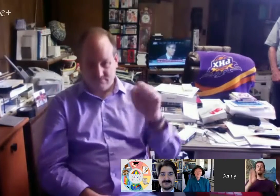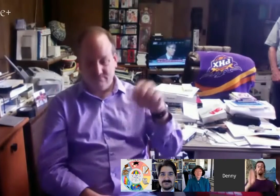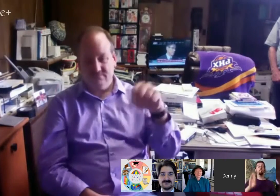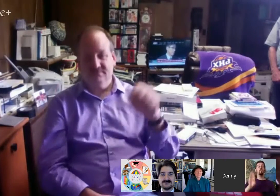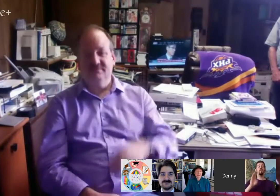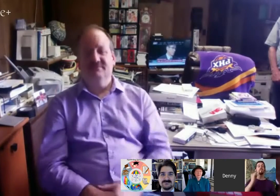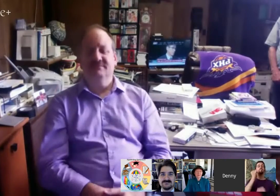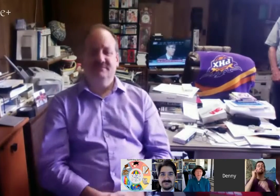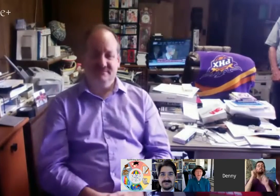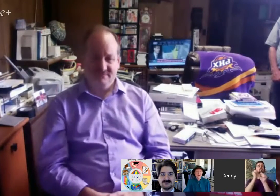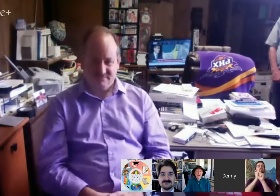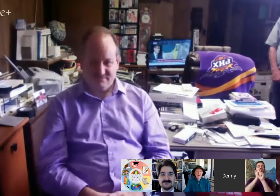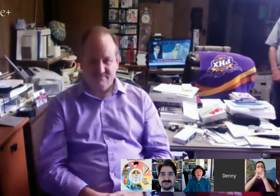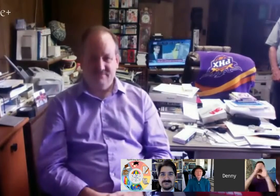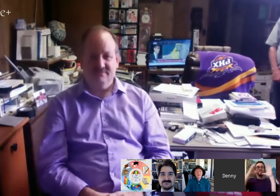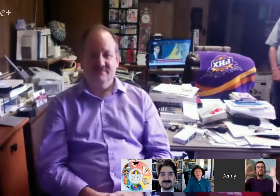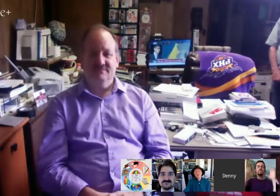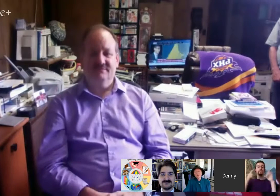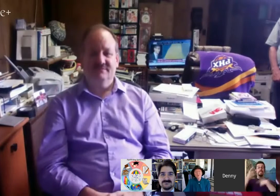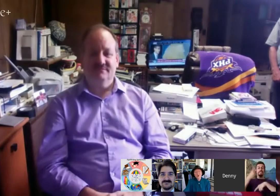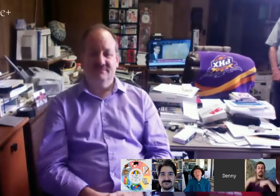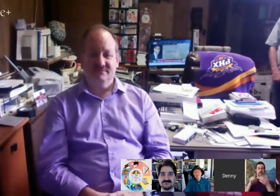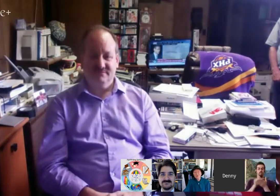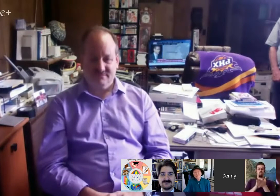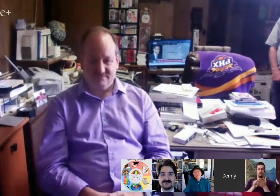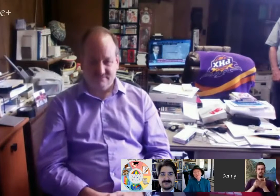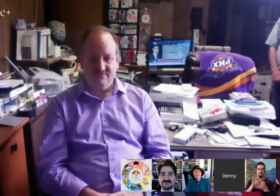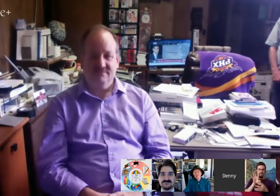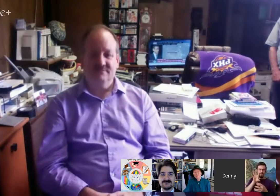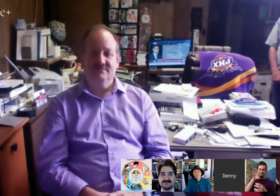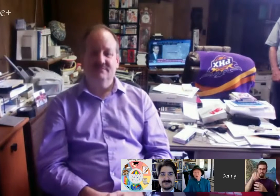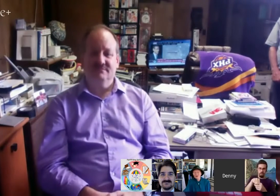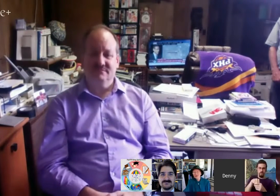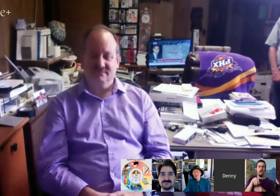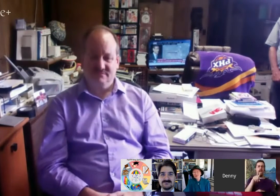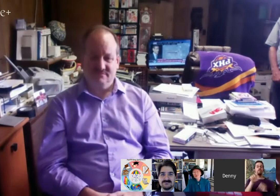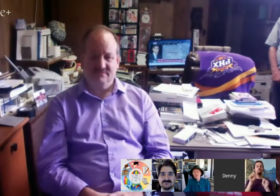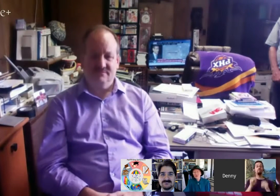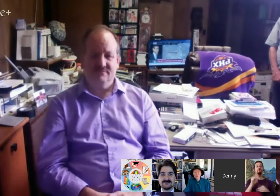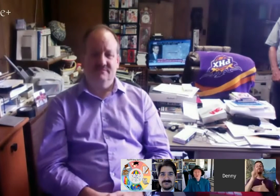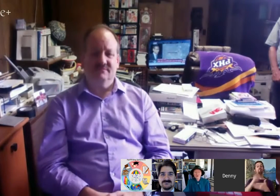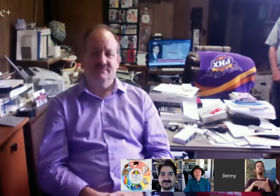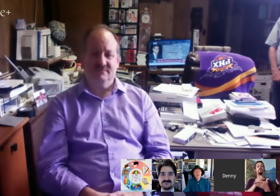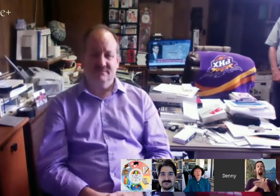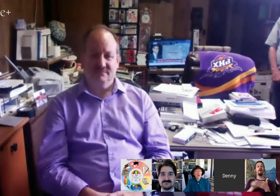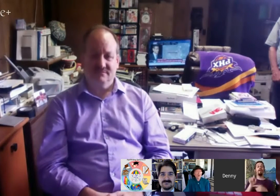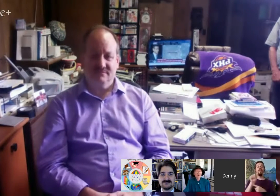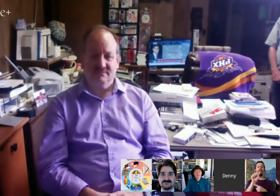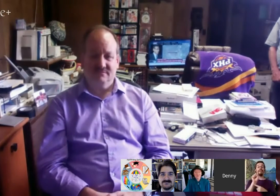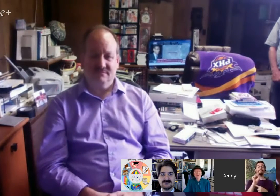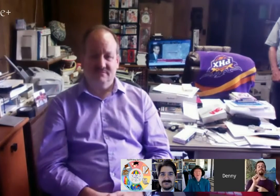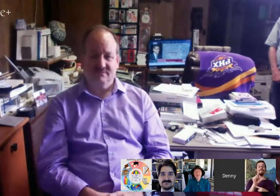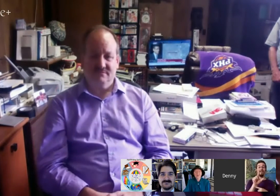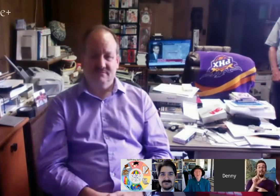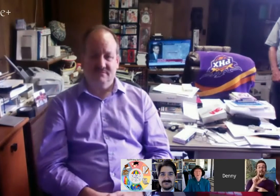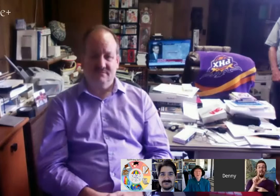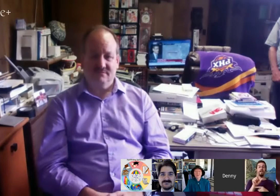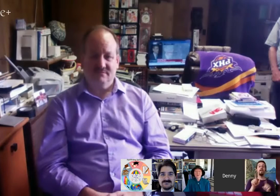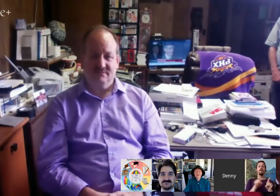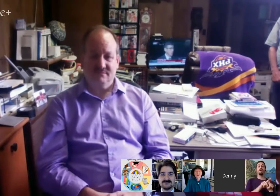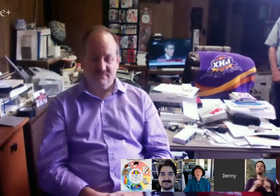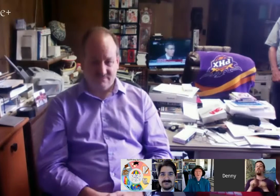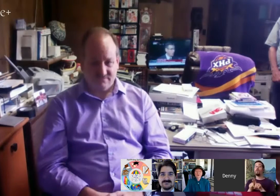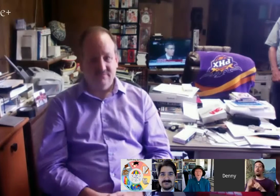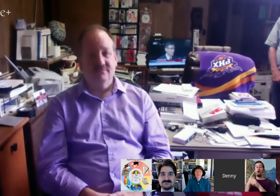had existed at that time, and that there was a way to read and write American Sign Language and also Austrian Sign